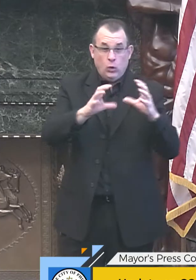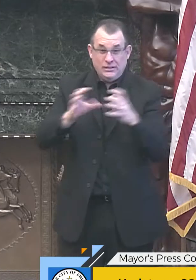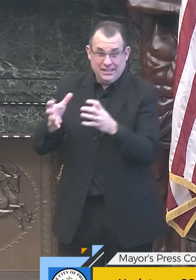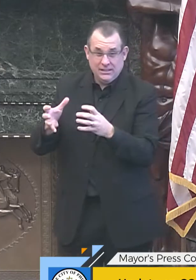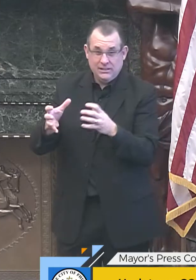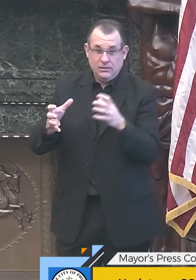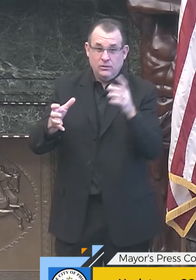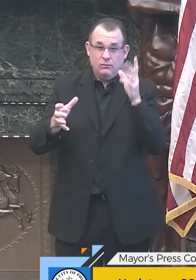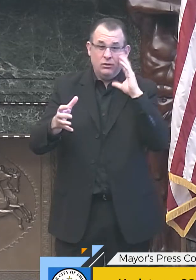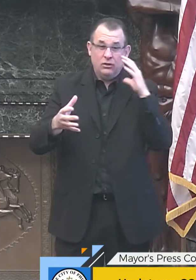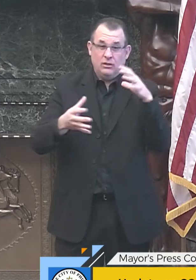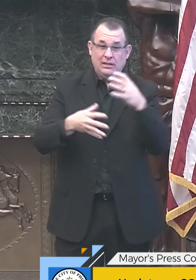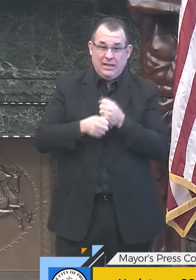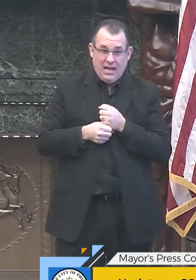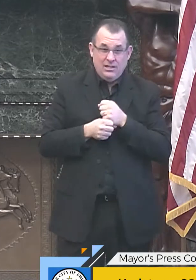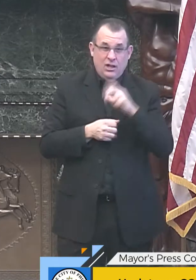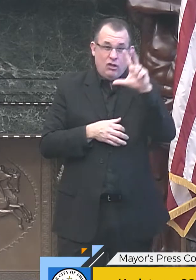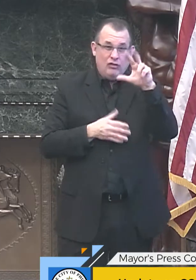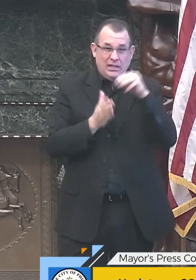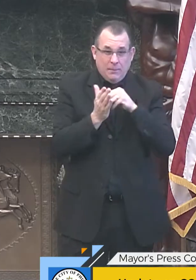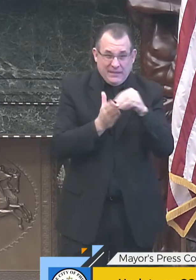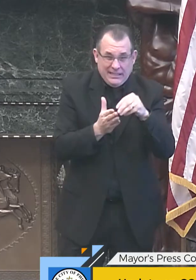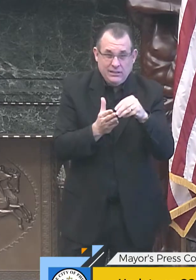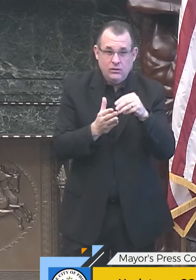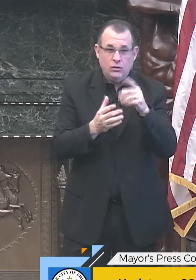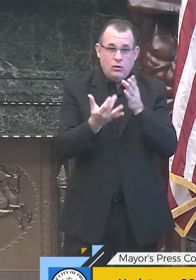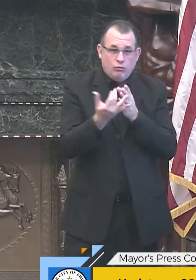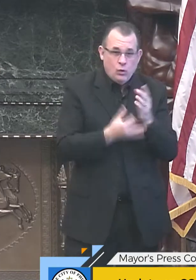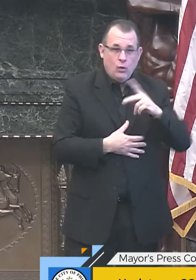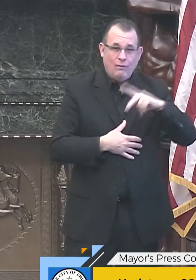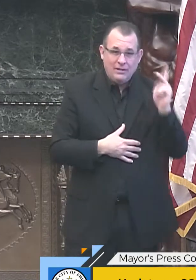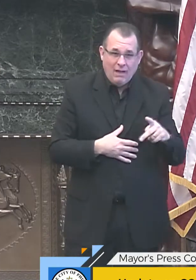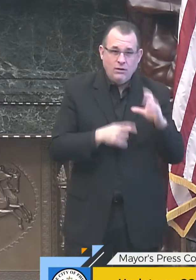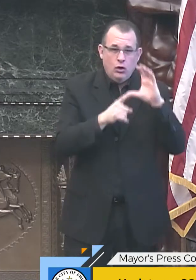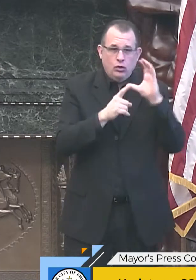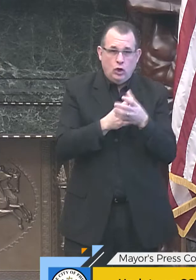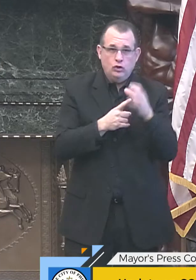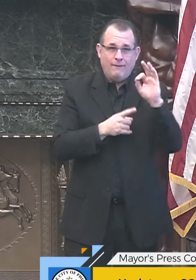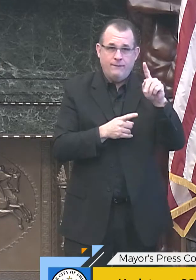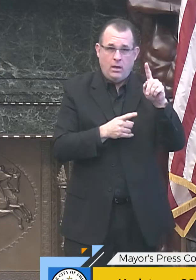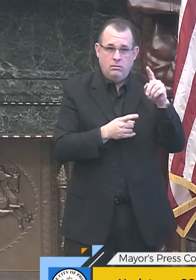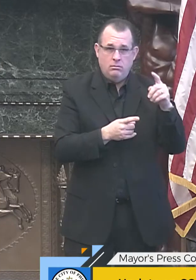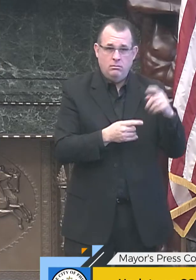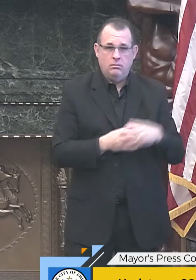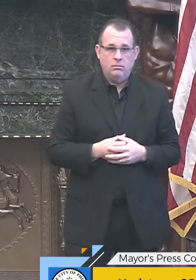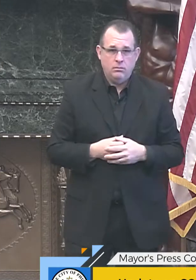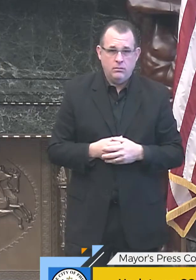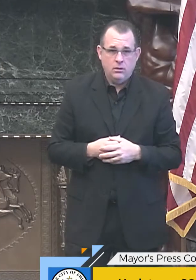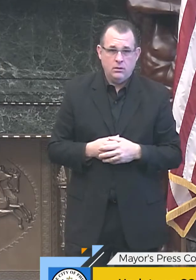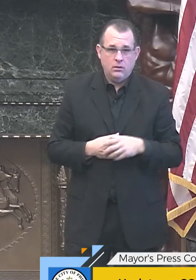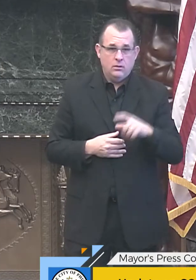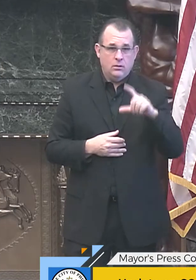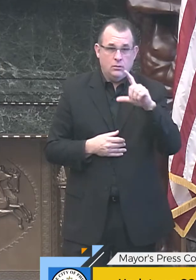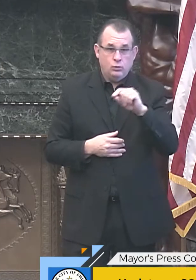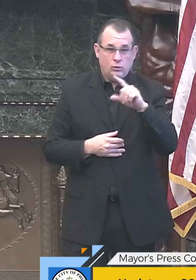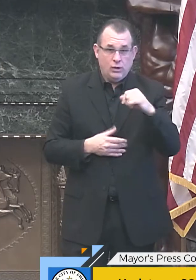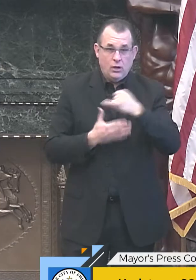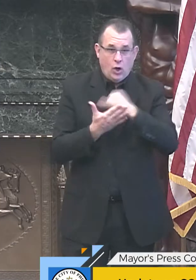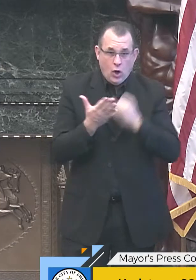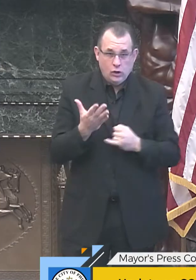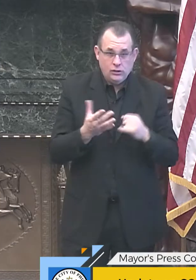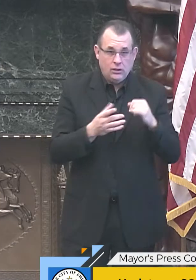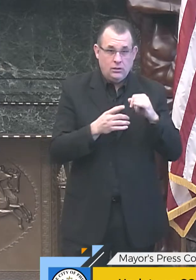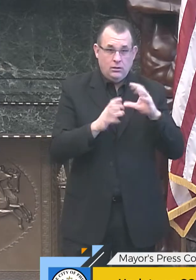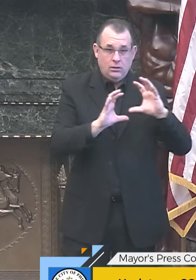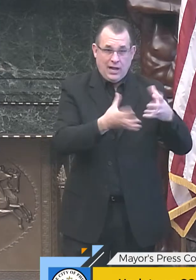million through the Philadelphia Cultural Fund for them to stay afloat. The 2020 Arts and Culture Grants provide local